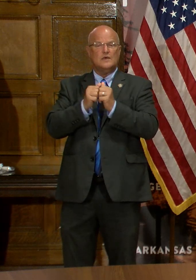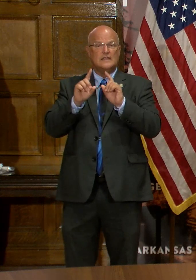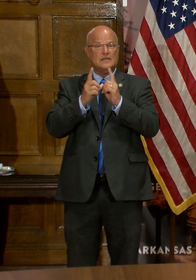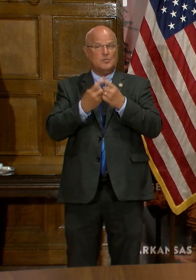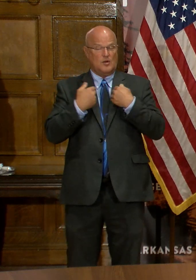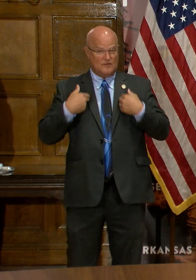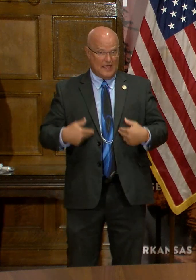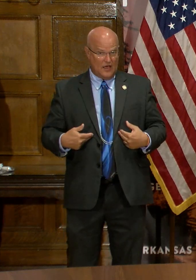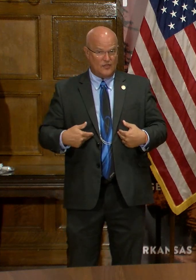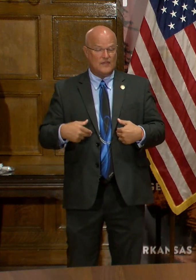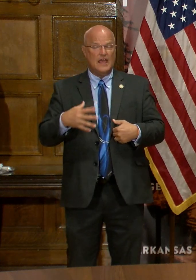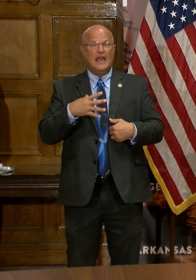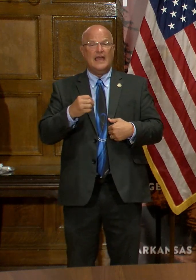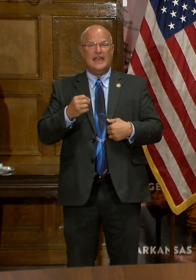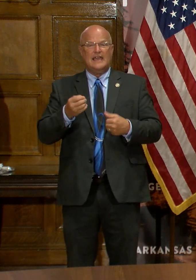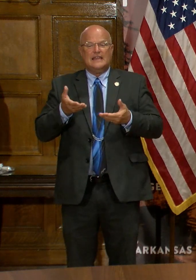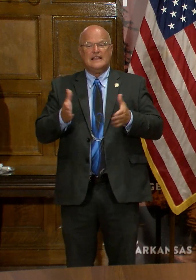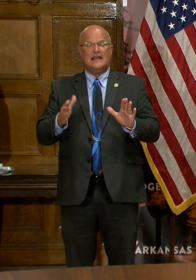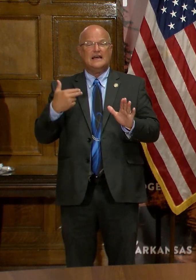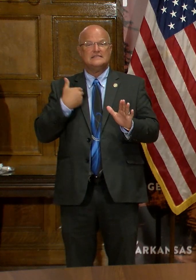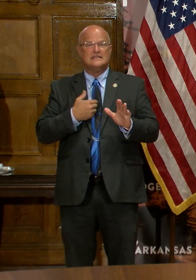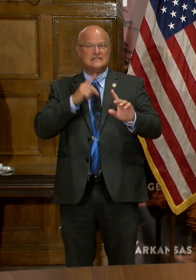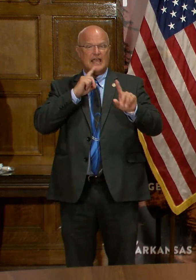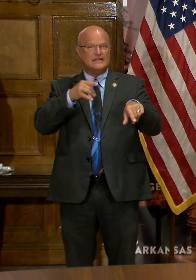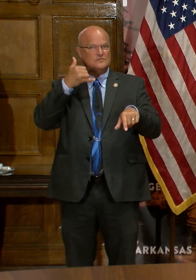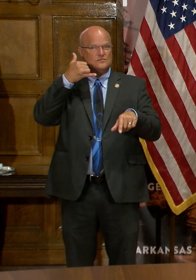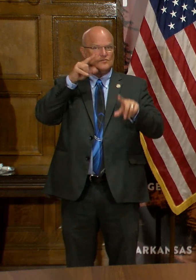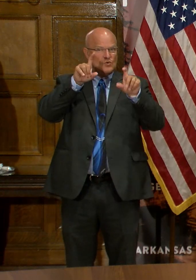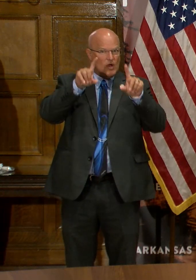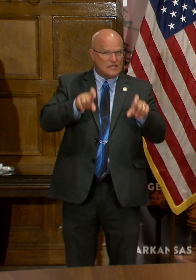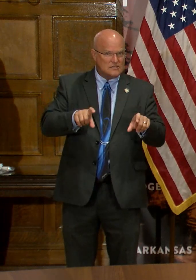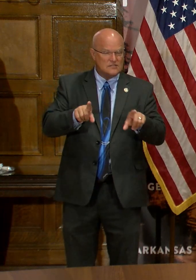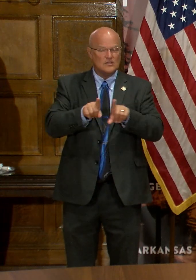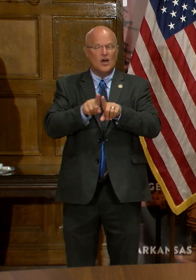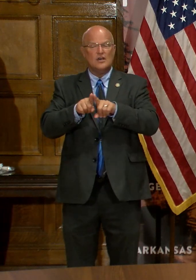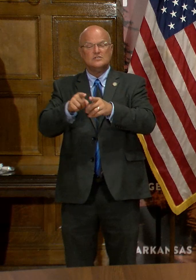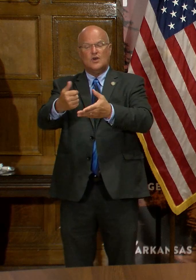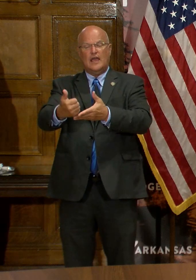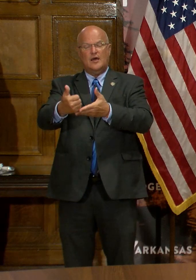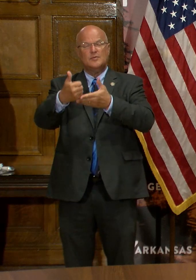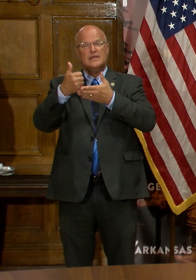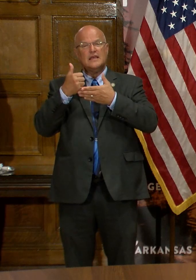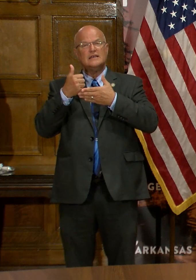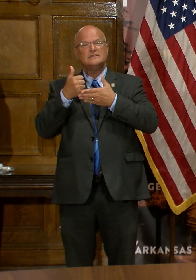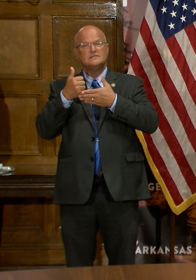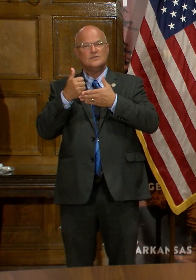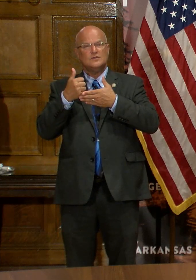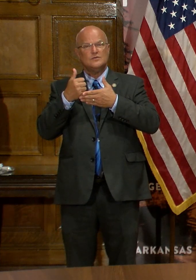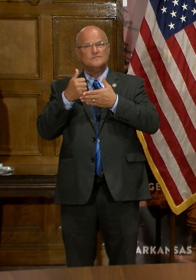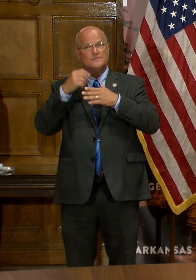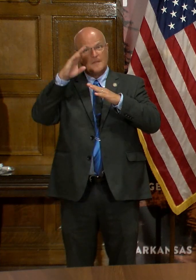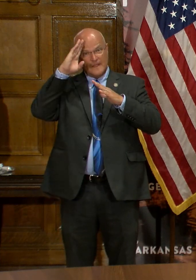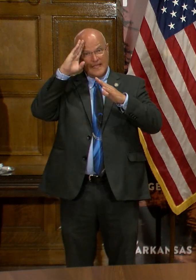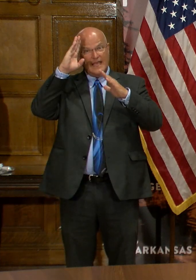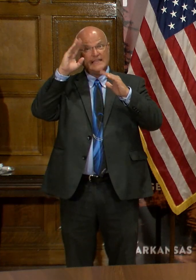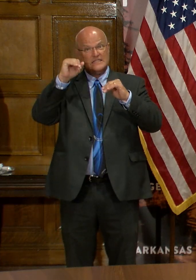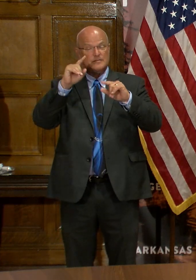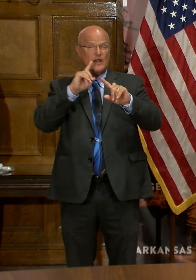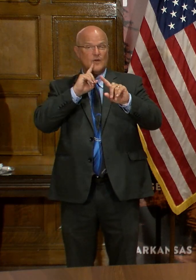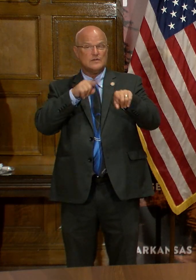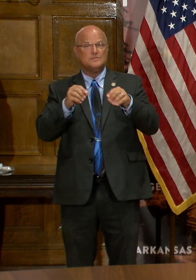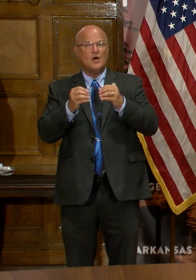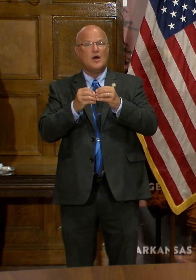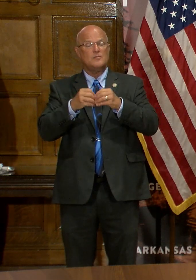Health. And it not only allows us to answer questions, it also is helping us to anticipate and to respond